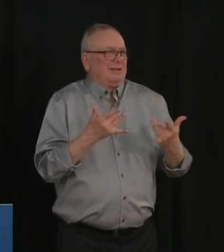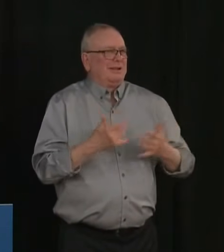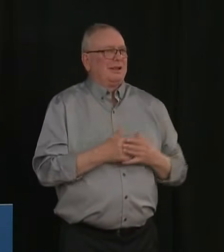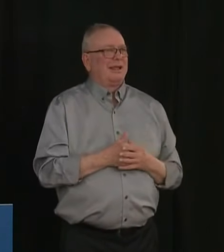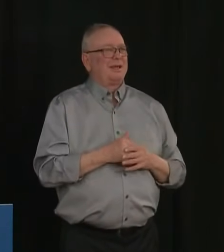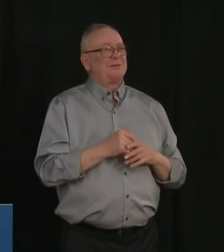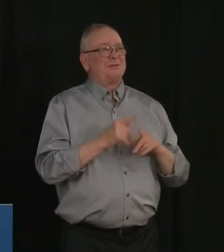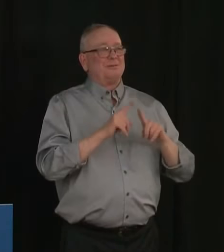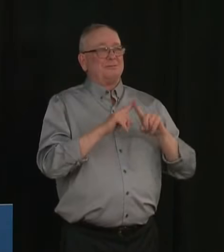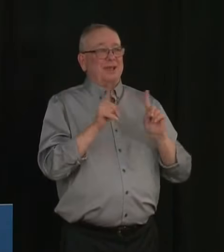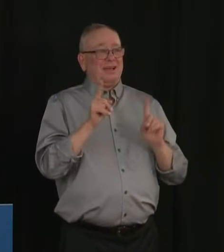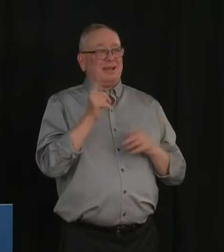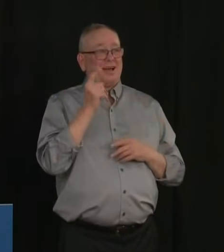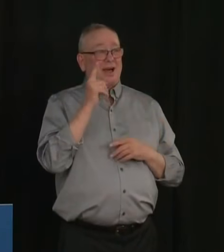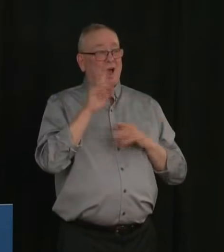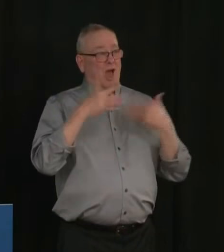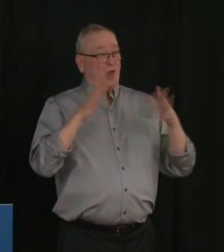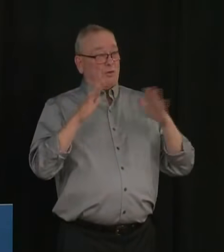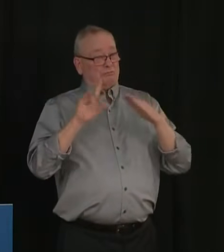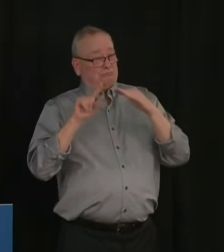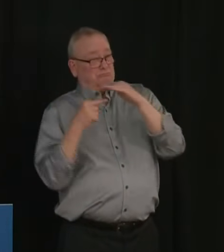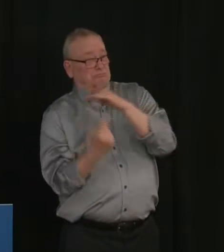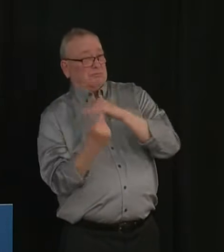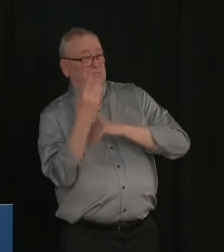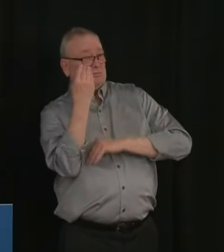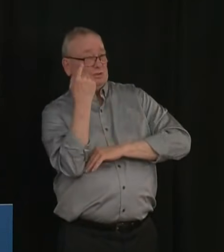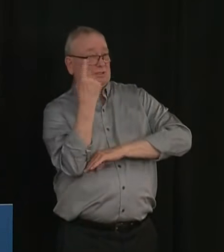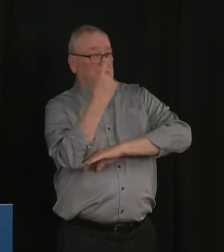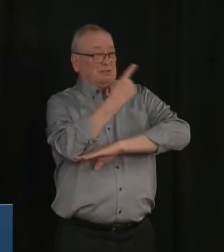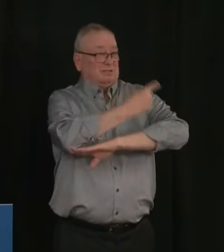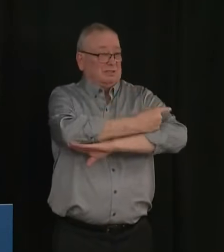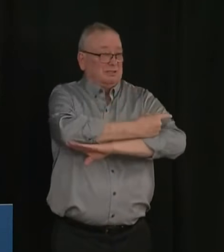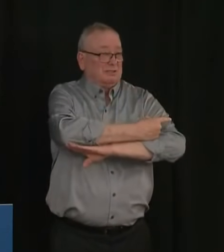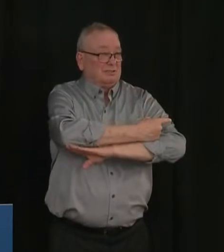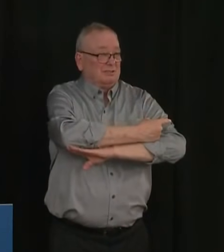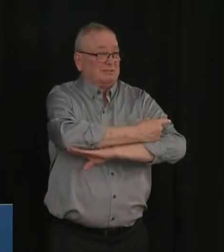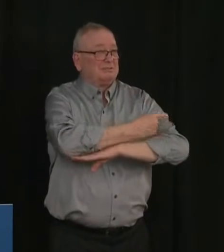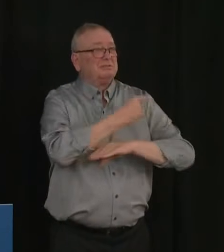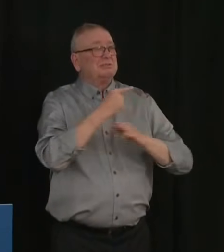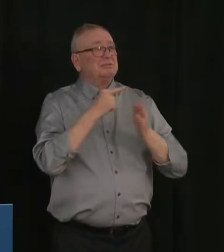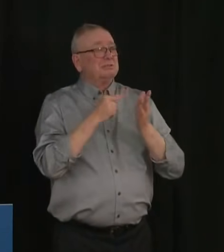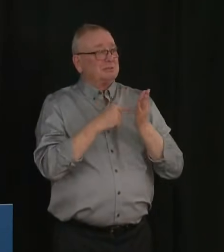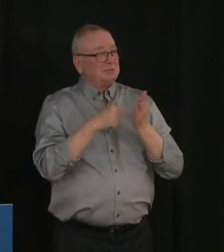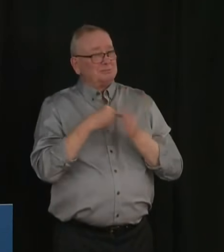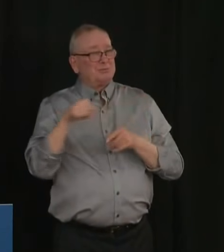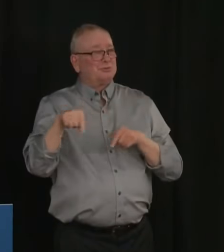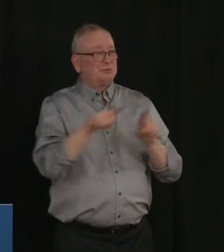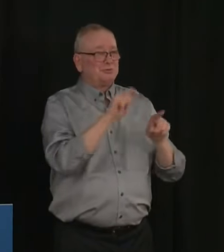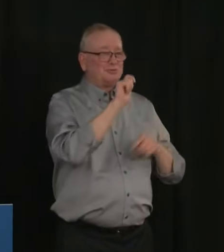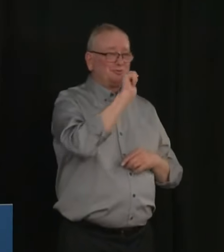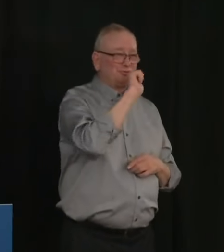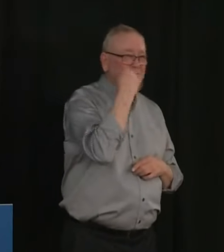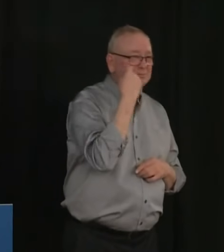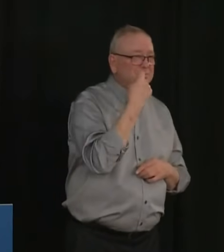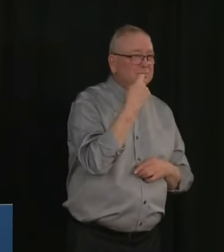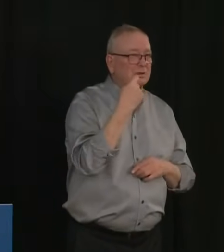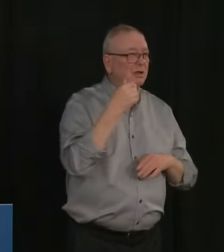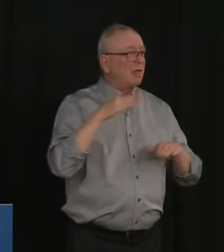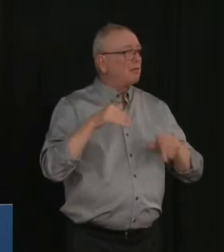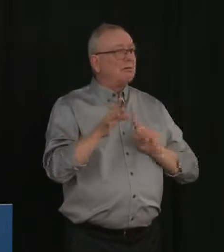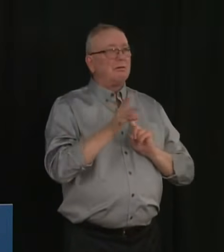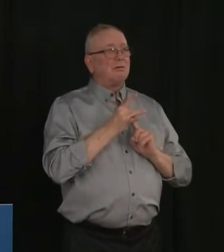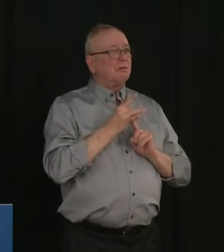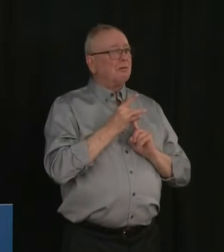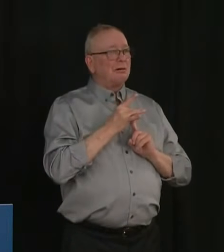test negative on that first test, they could still be incubating the virus, and they could still get sick again at that, day 9,